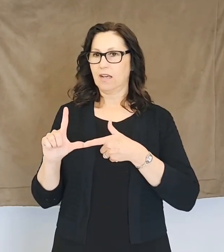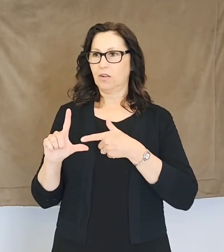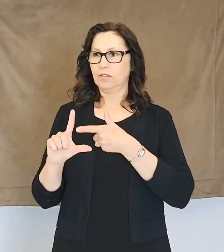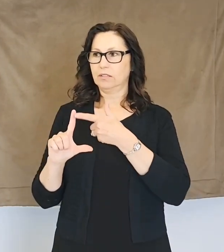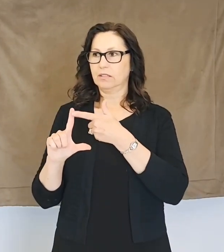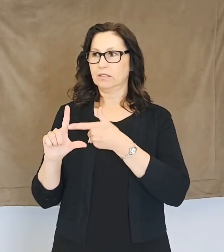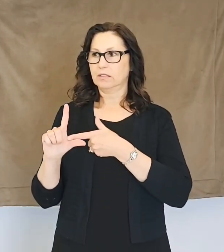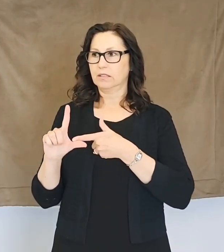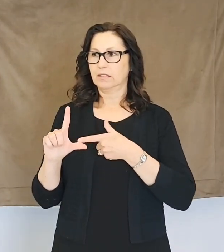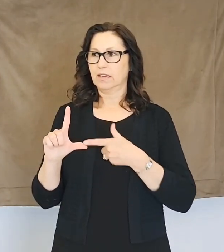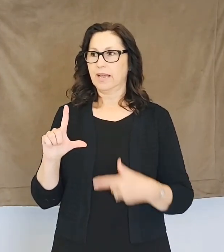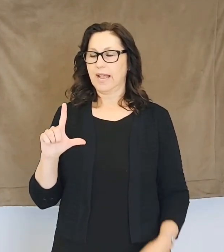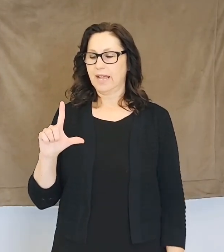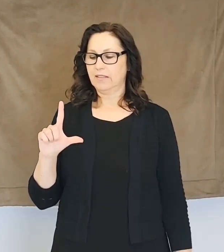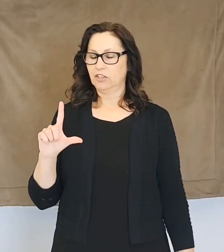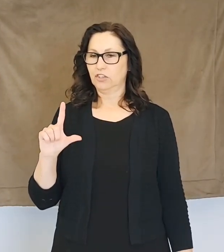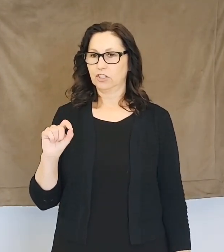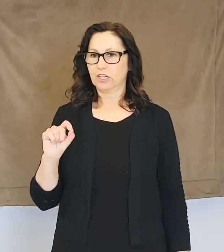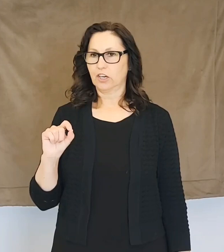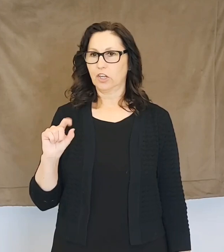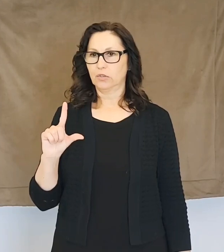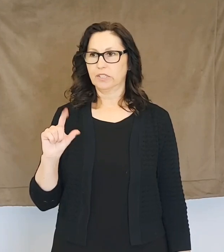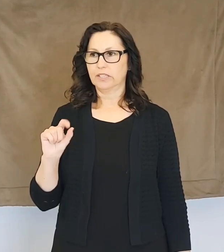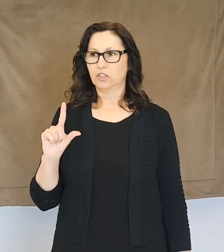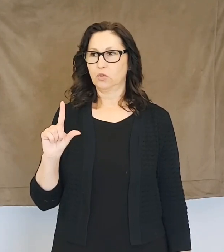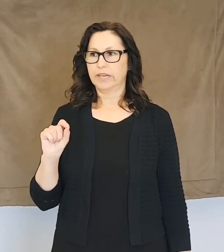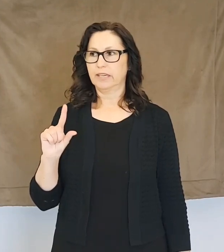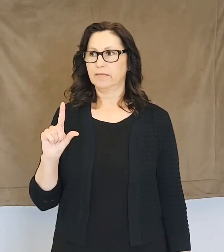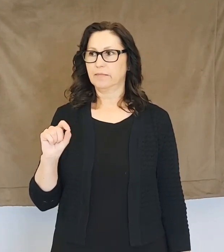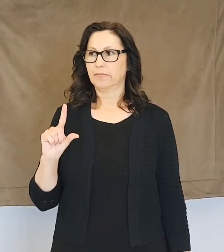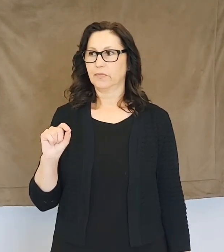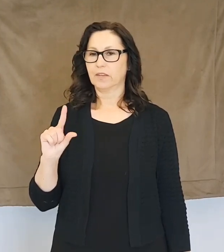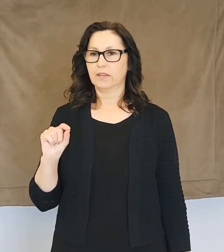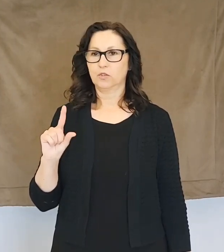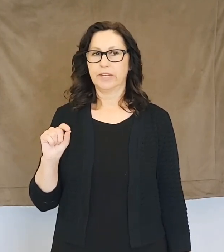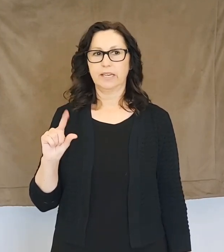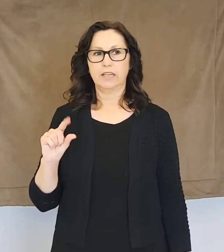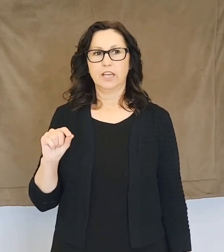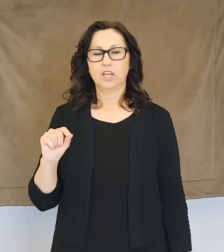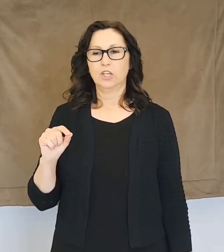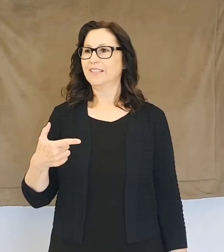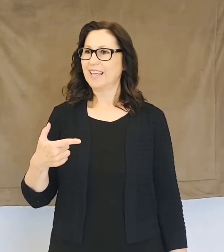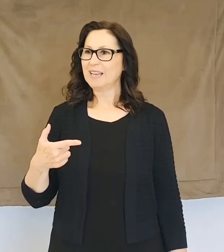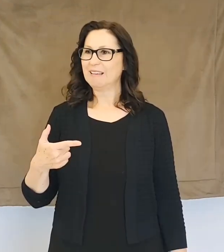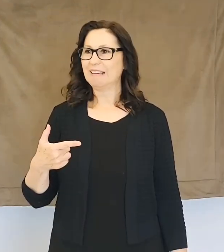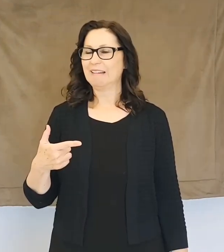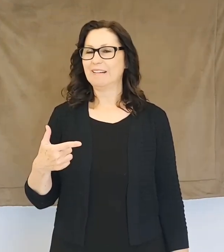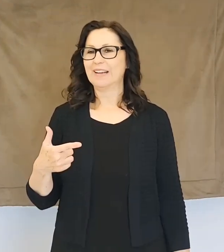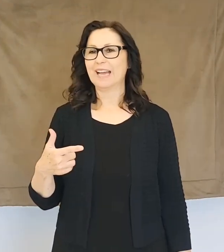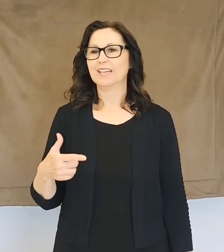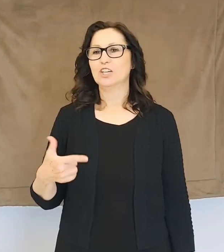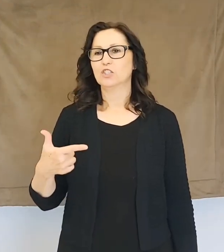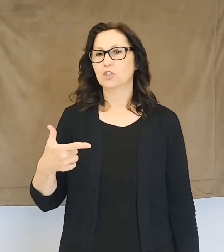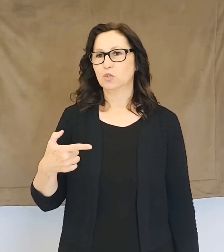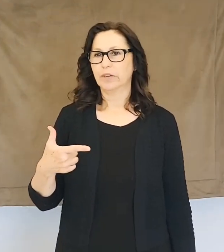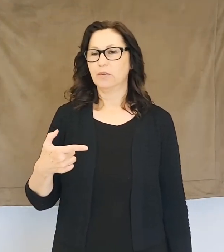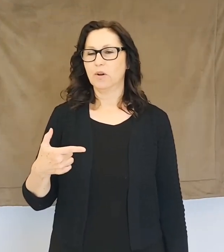L, and then you're just gonna close it, 20. 20. And thank you. Okay. So